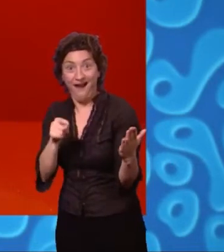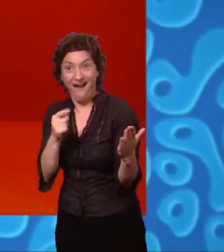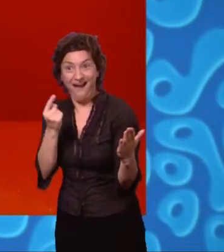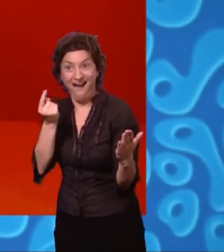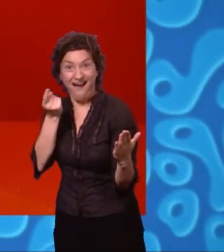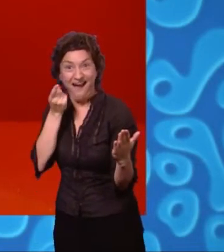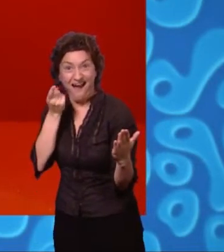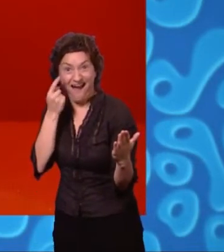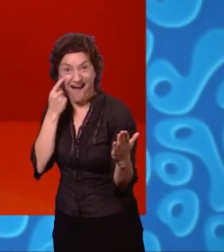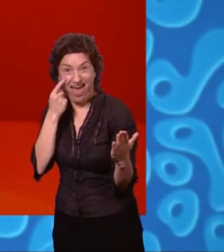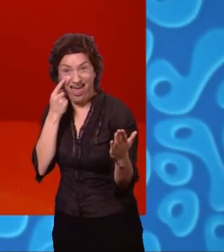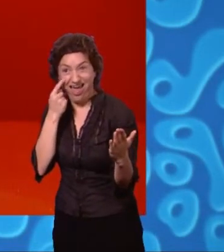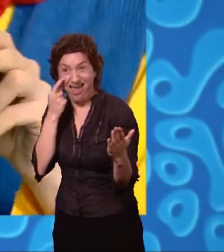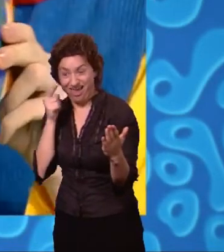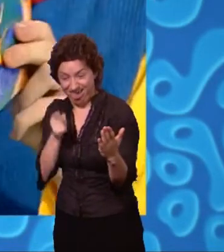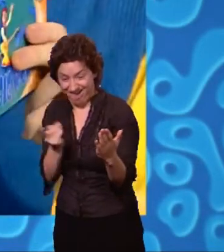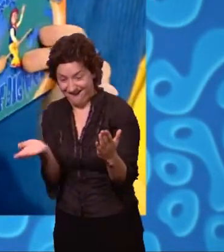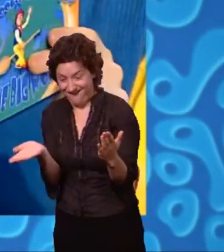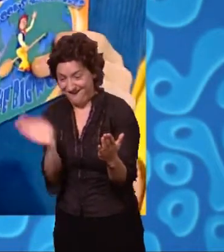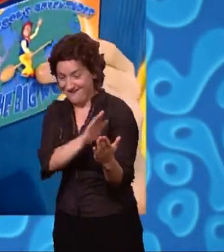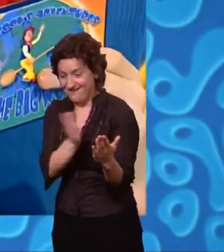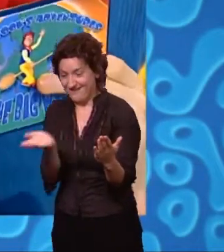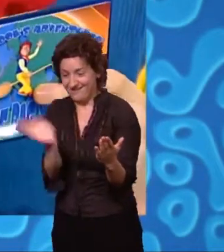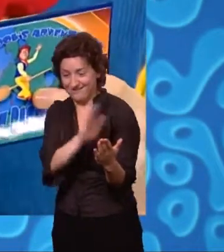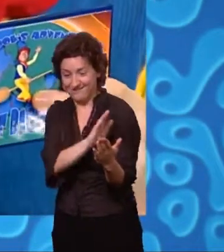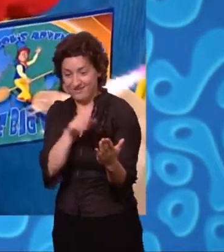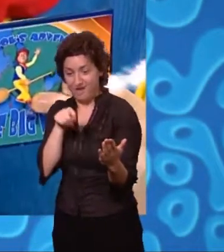Big World. Let me see.